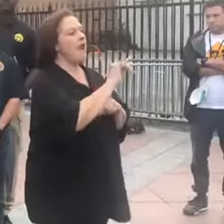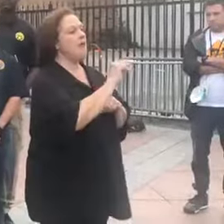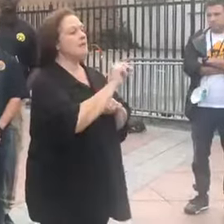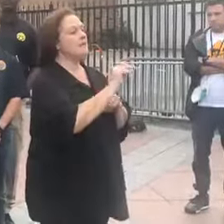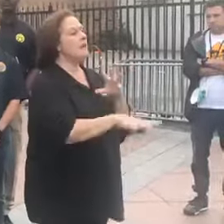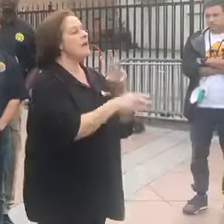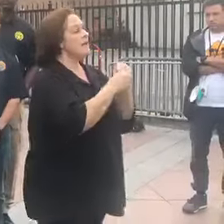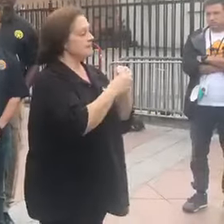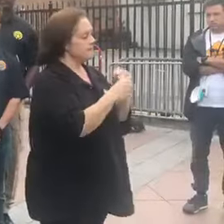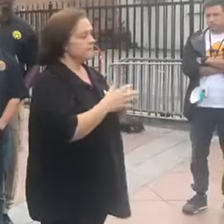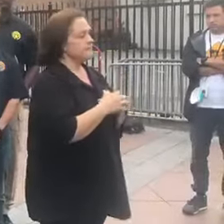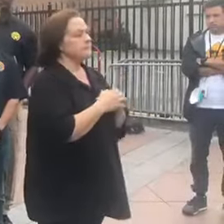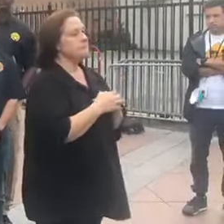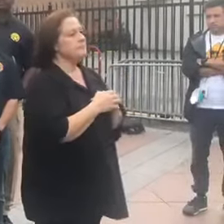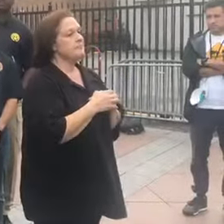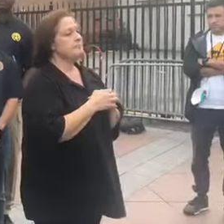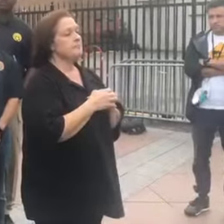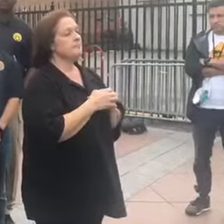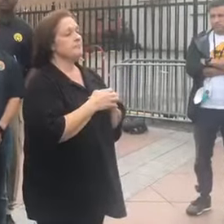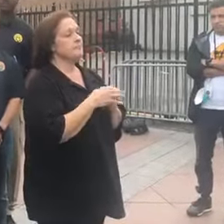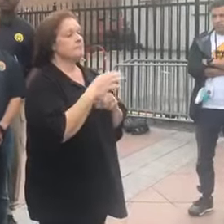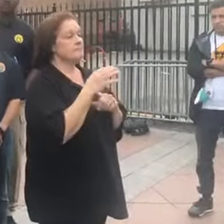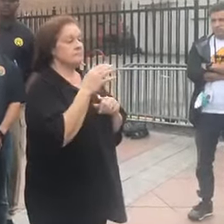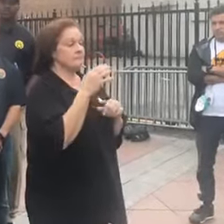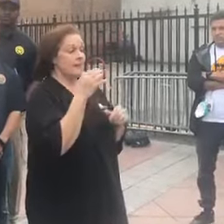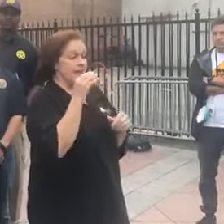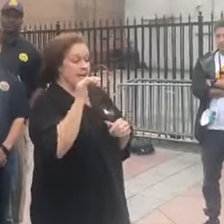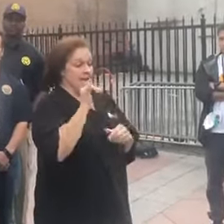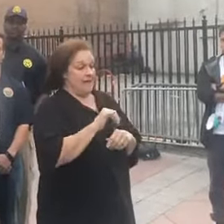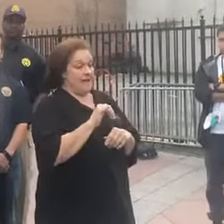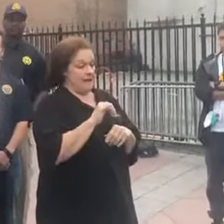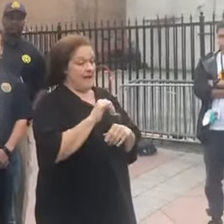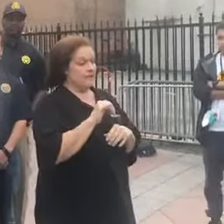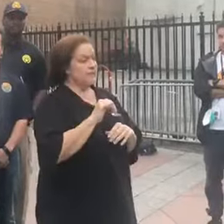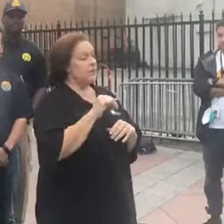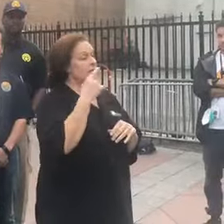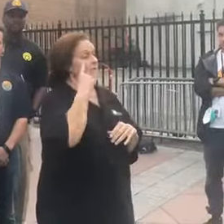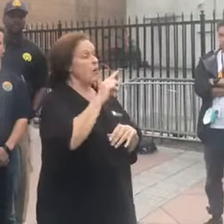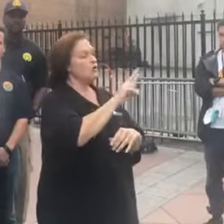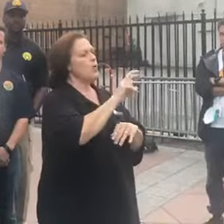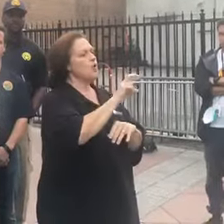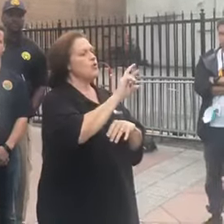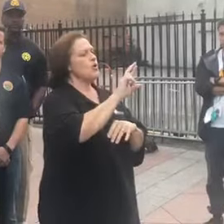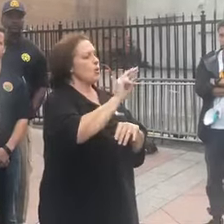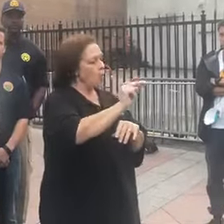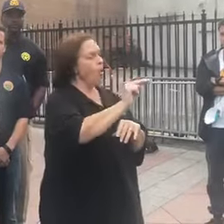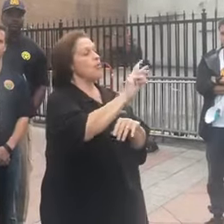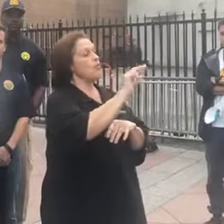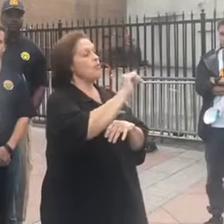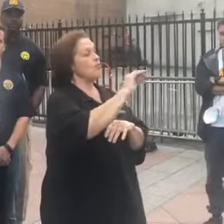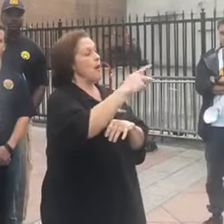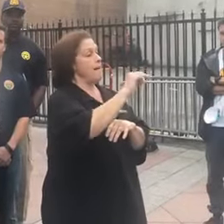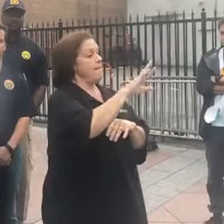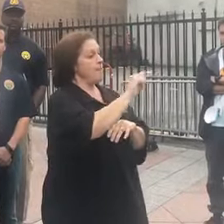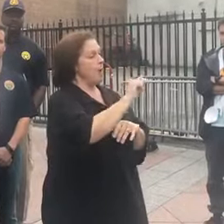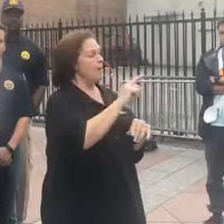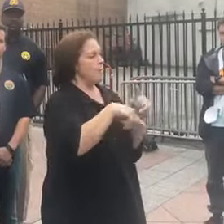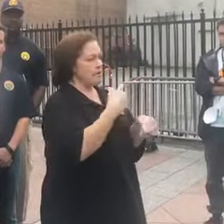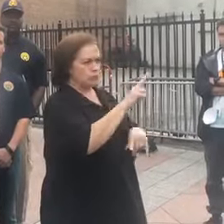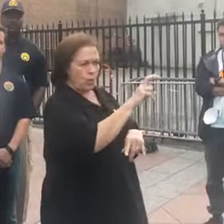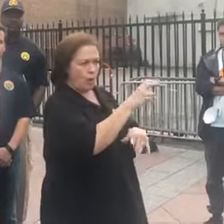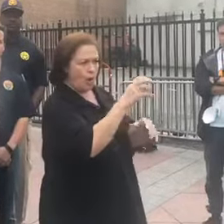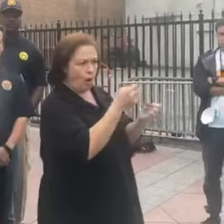Good evening, everybody. Just like to reiterate, this is for the premium parking garage, 200 North Rampart only. There's about 200 cars